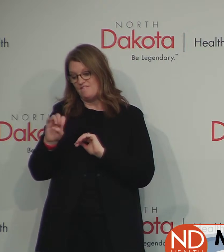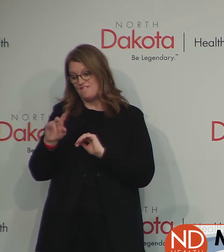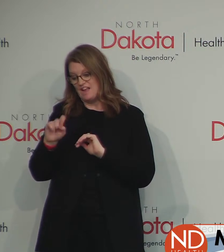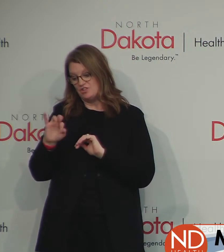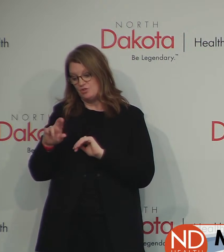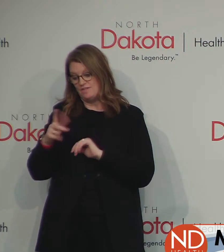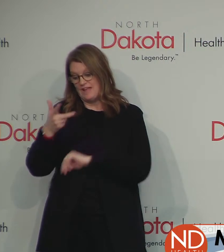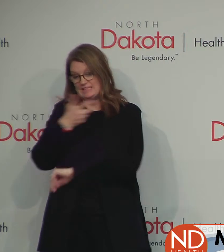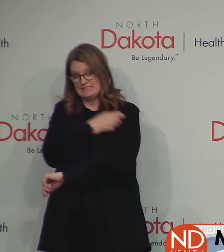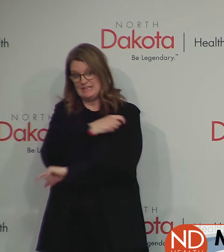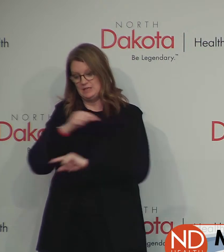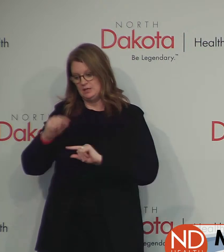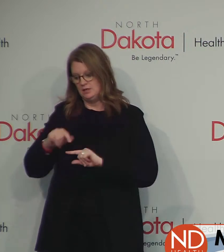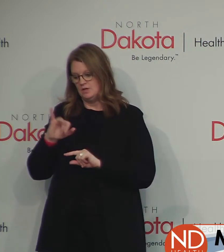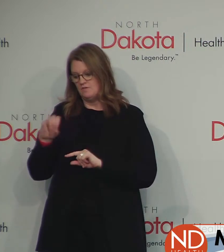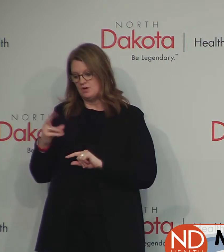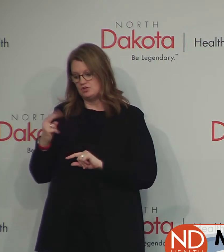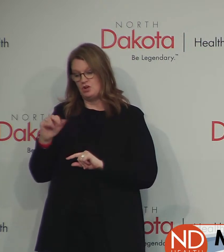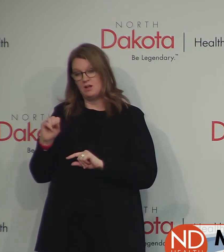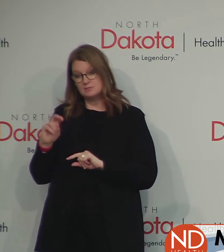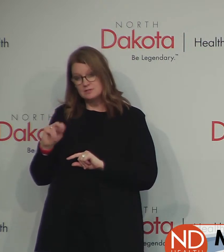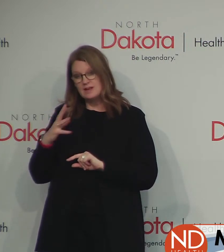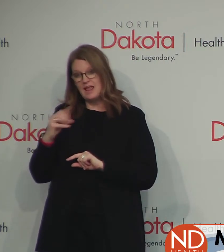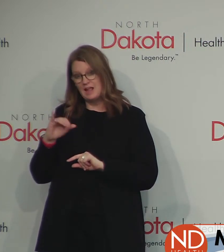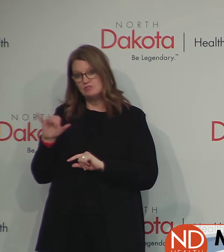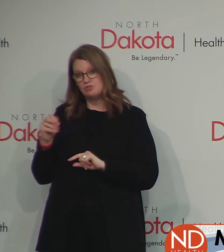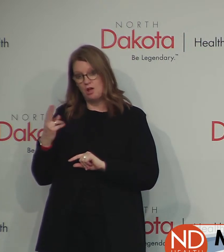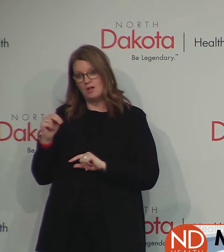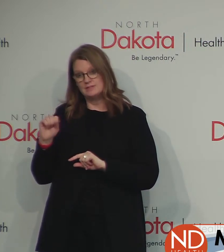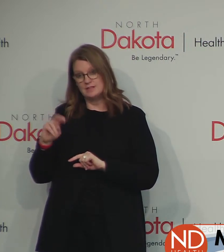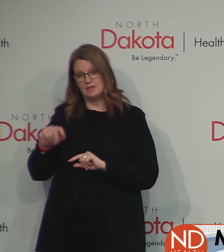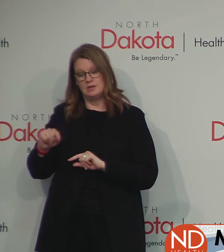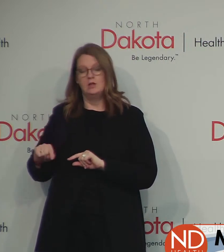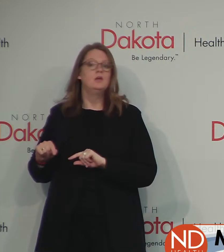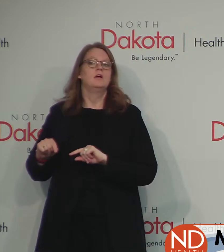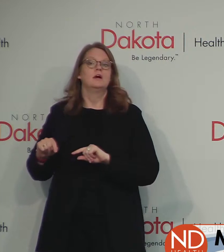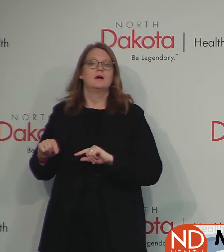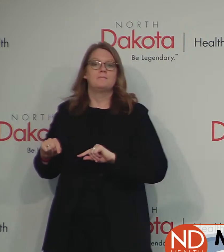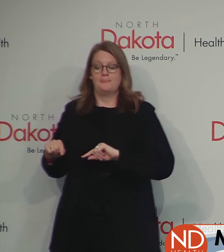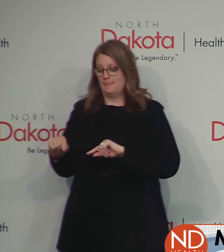it's using for Johnson & Johnson at least, it's taking